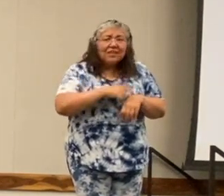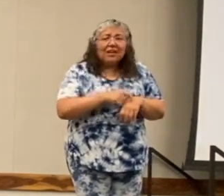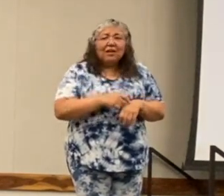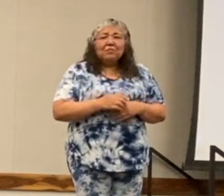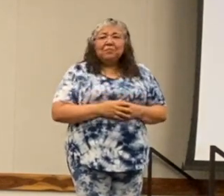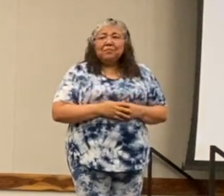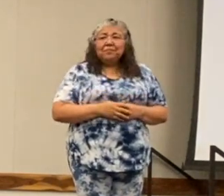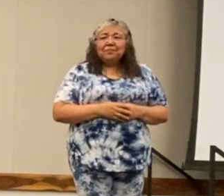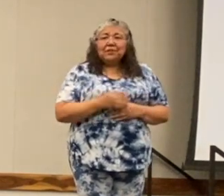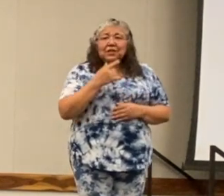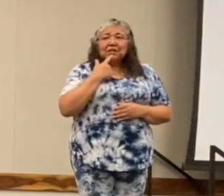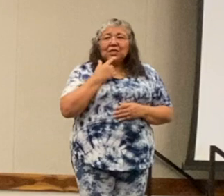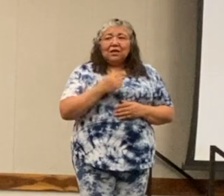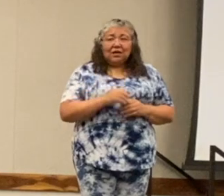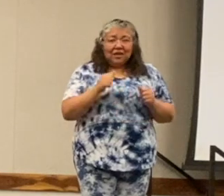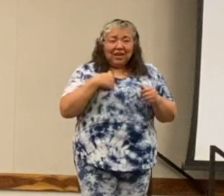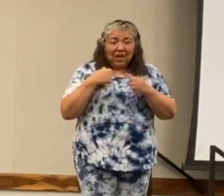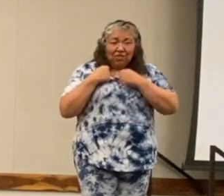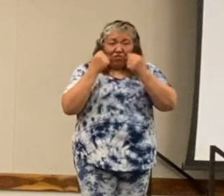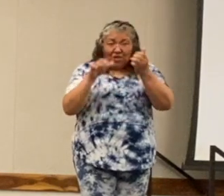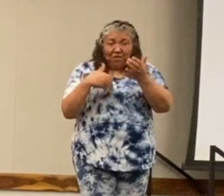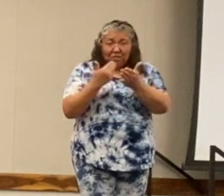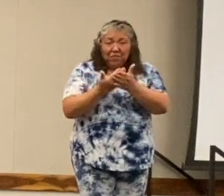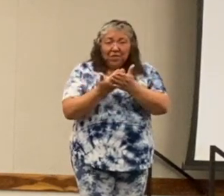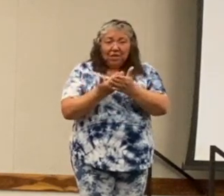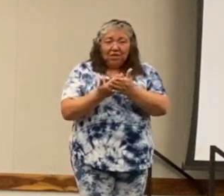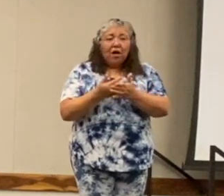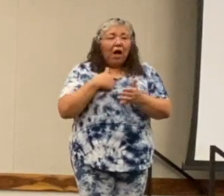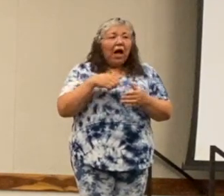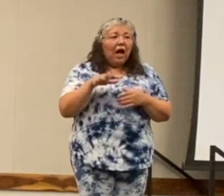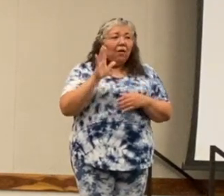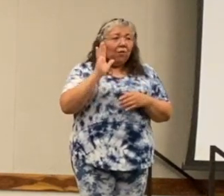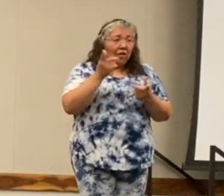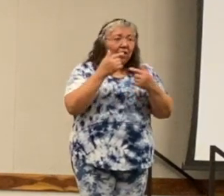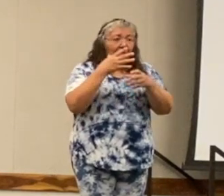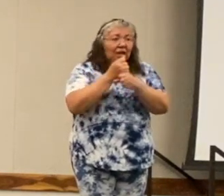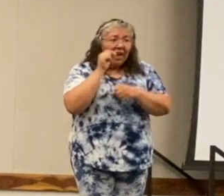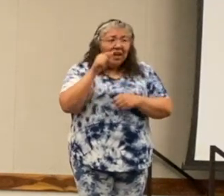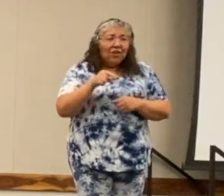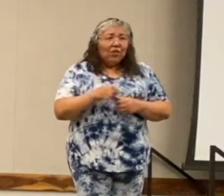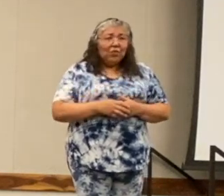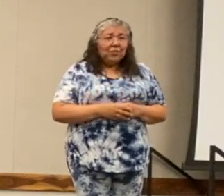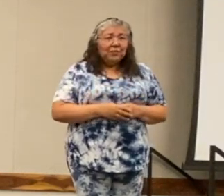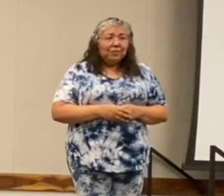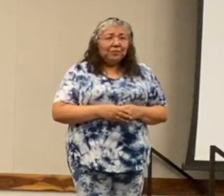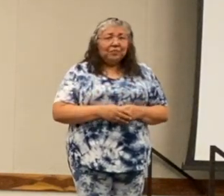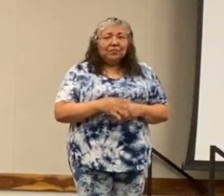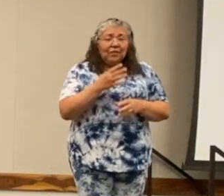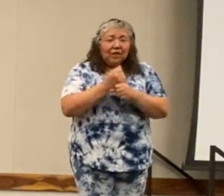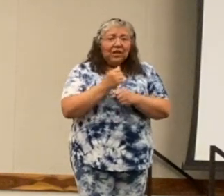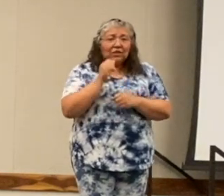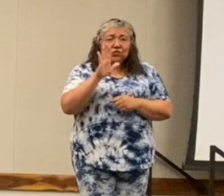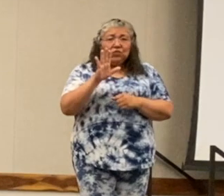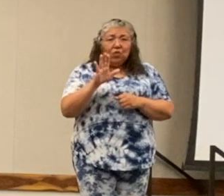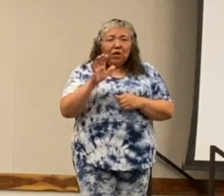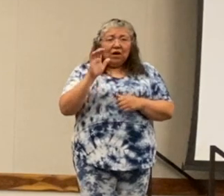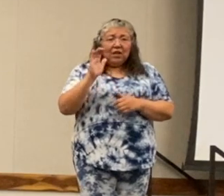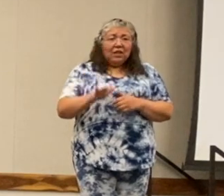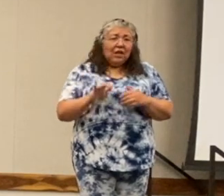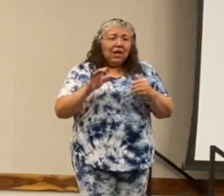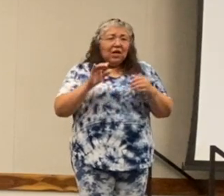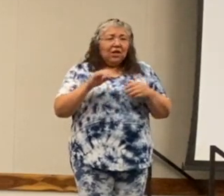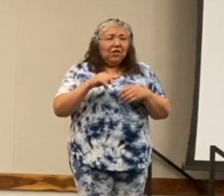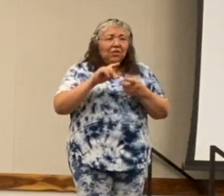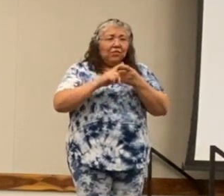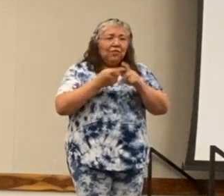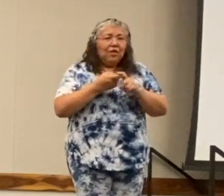says, can I drive up there in this thing? I said, I'll pick you up. I mean, you get your little buggy, and we'll load you up in the